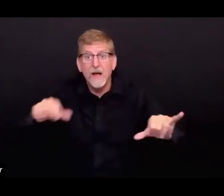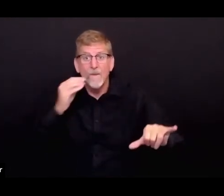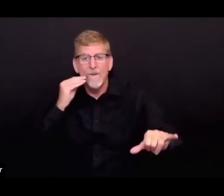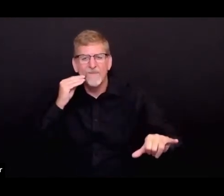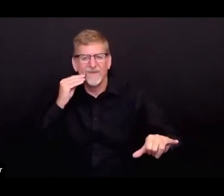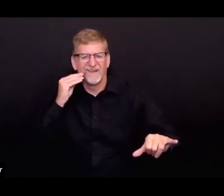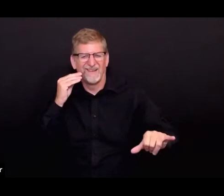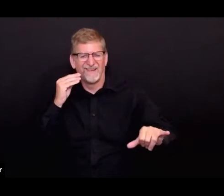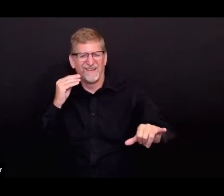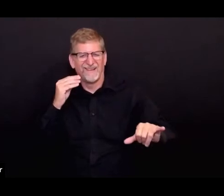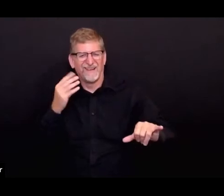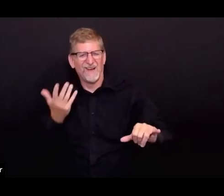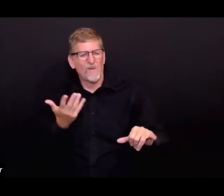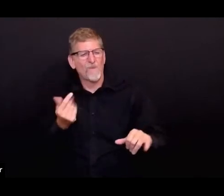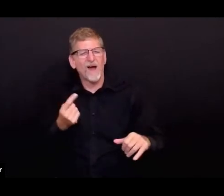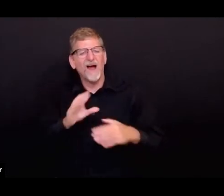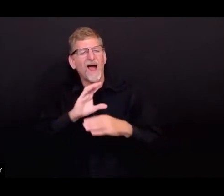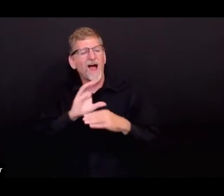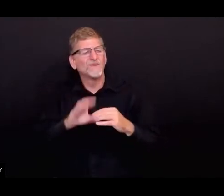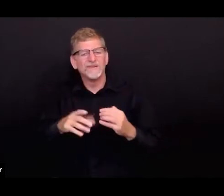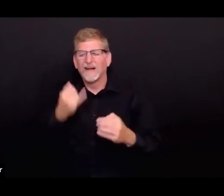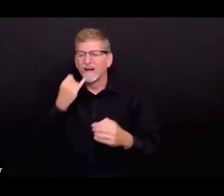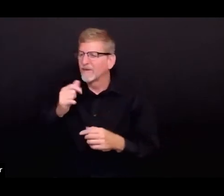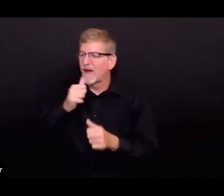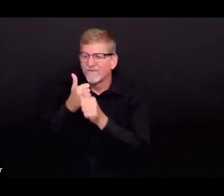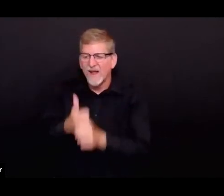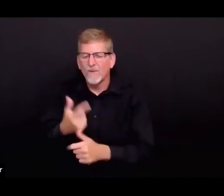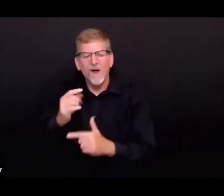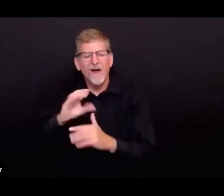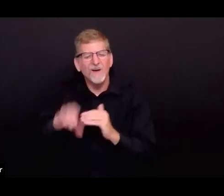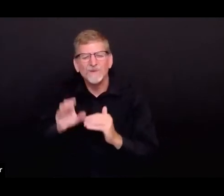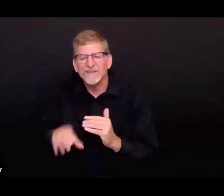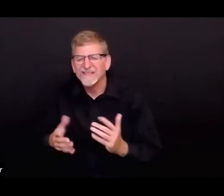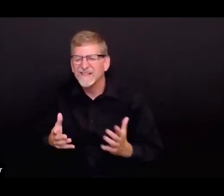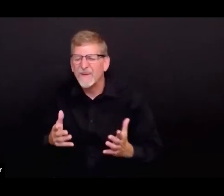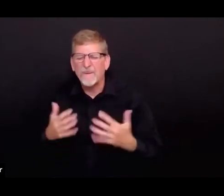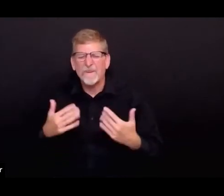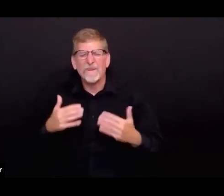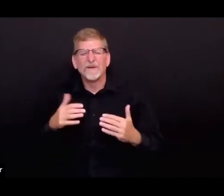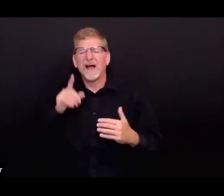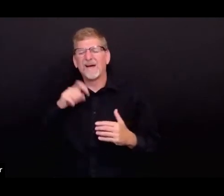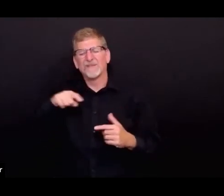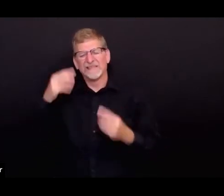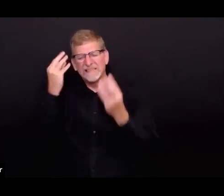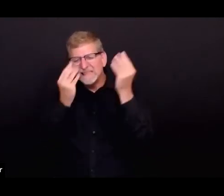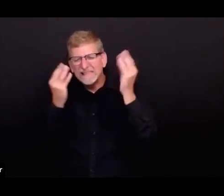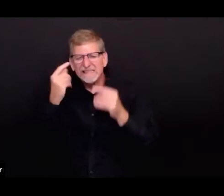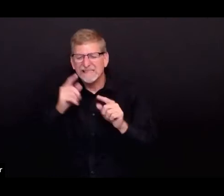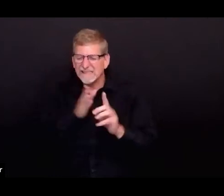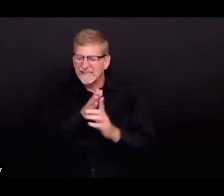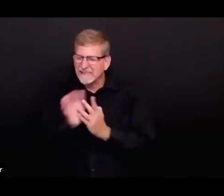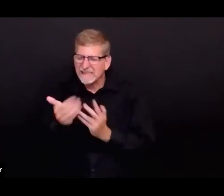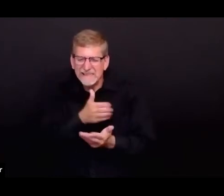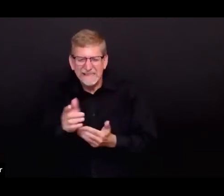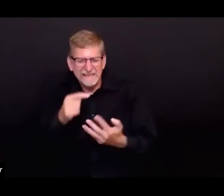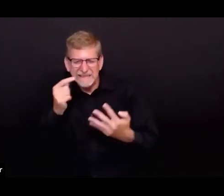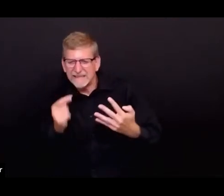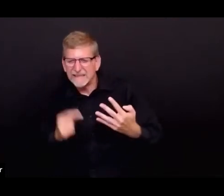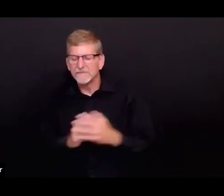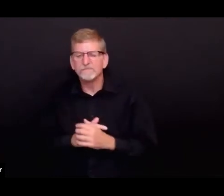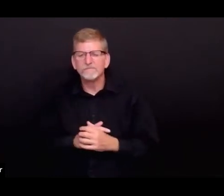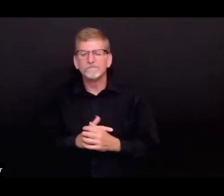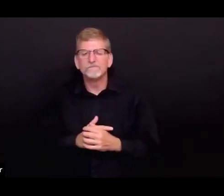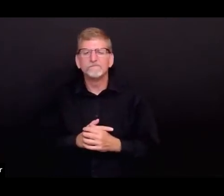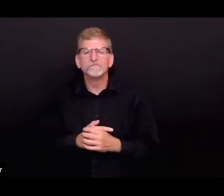not knowing what's going to happen with this virus, not seeing what happens with hospital capacity and all that. But that's not a long-term solution. The